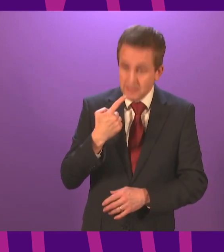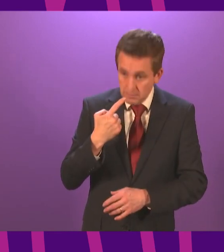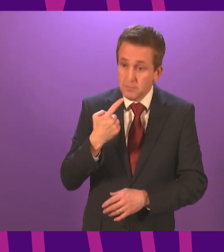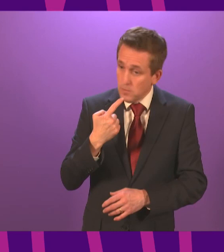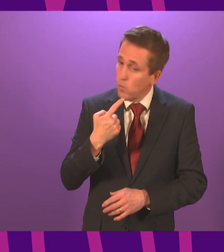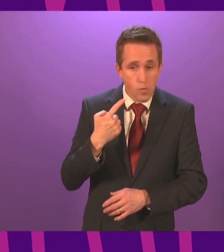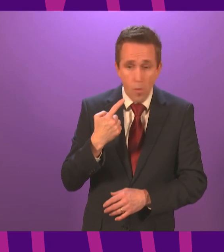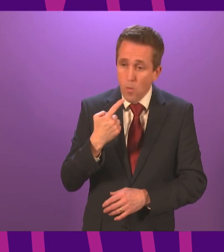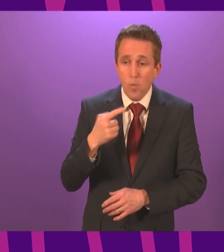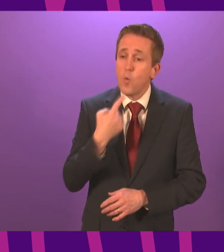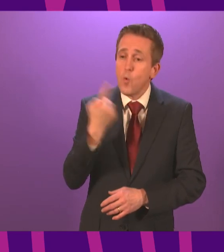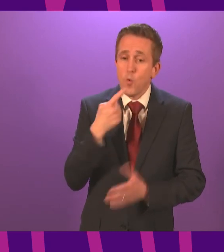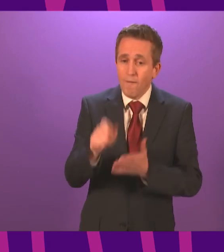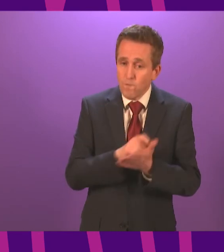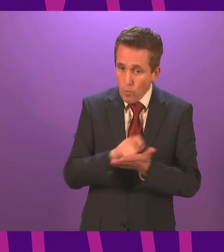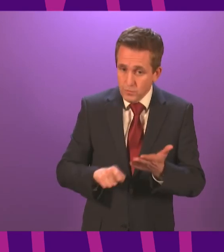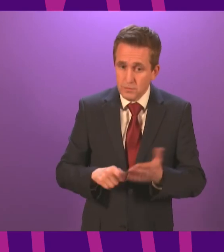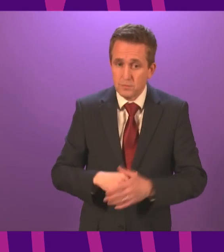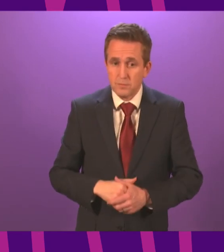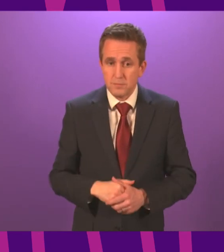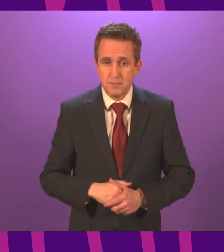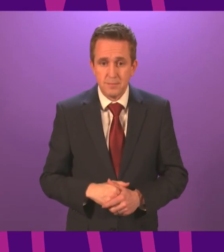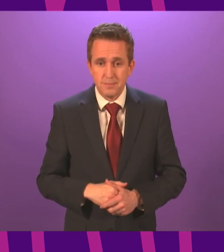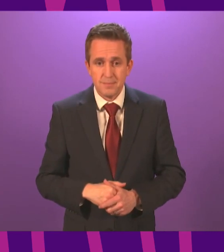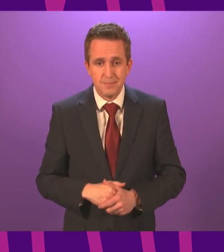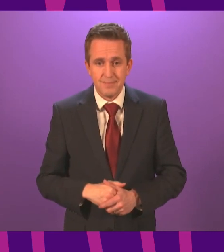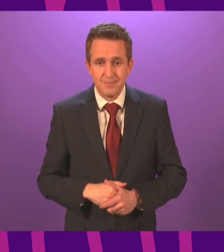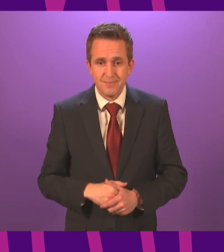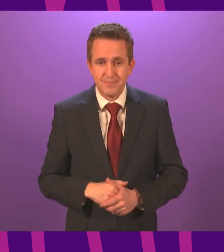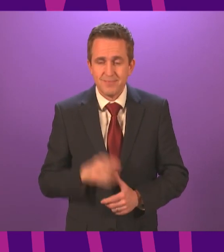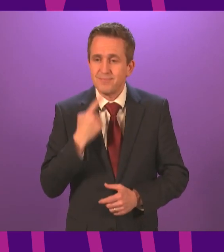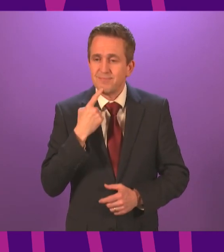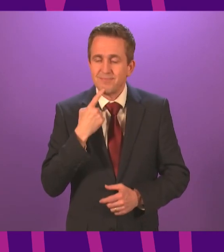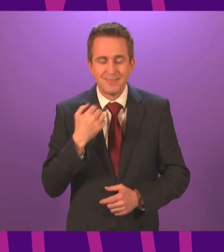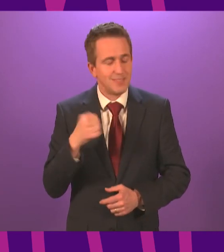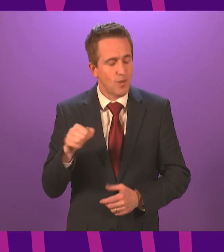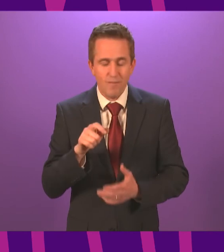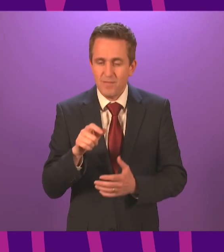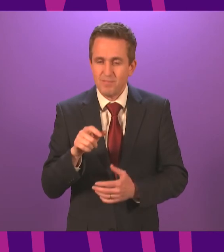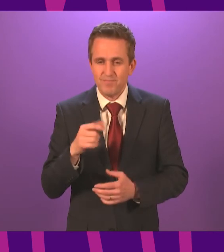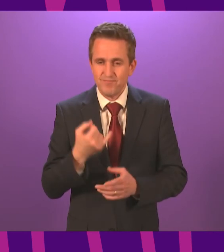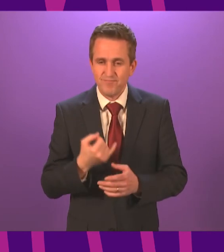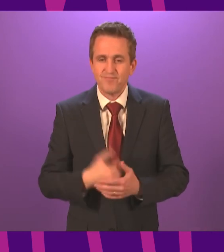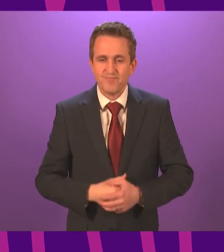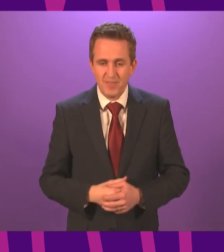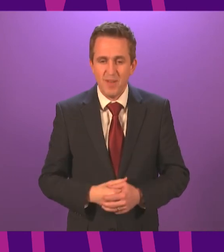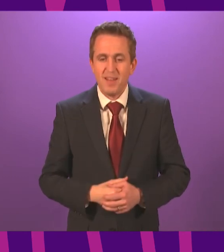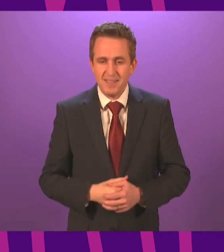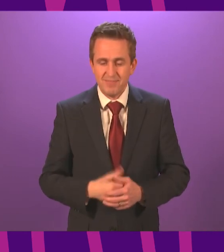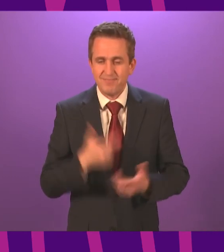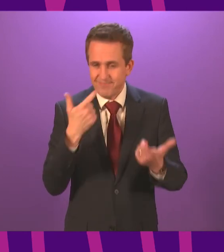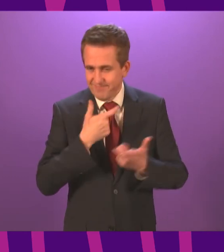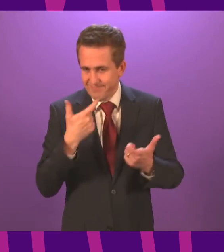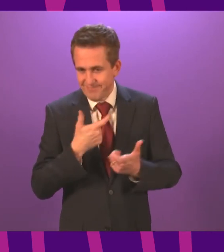yes, to indicate which way you were voting? That is